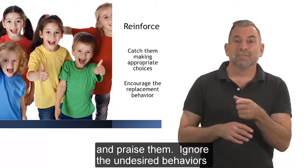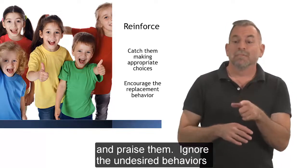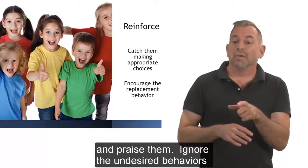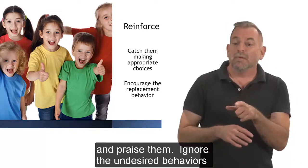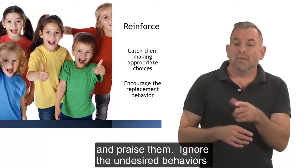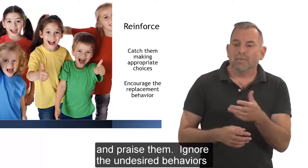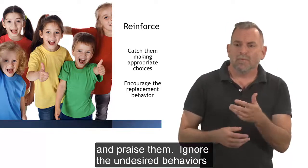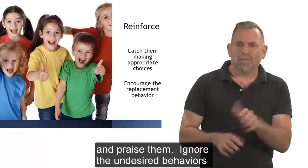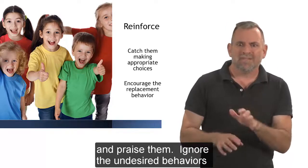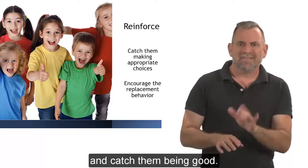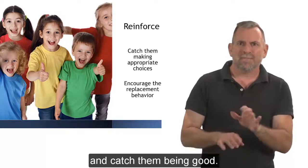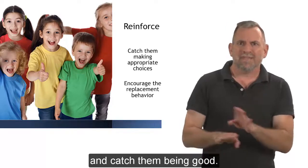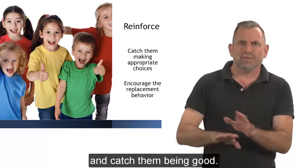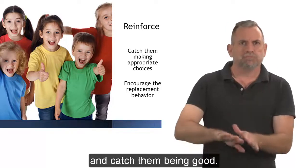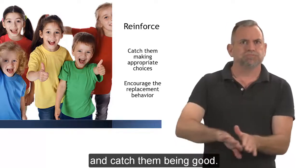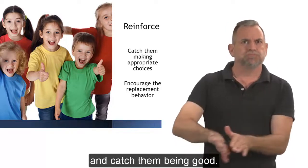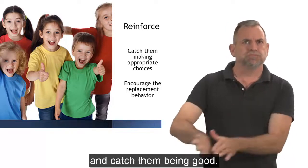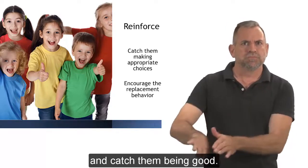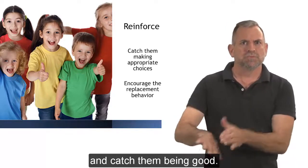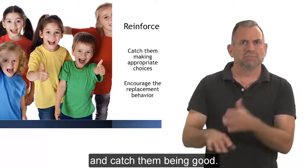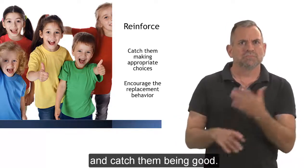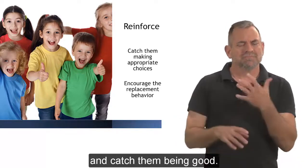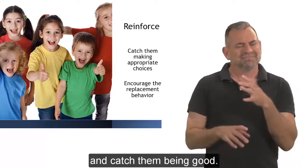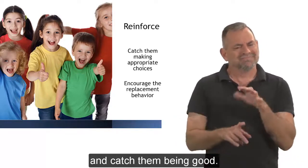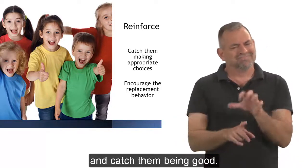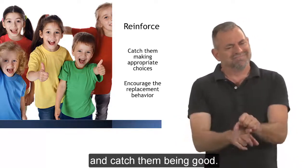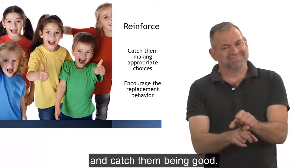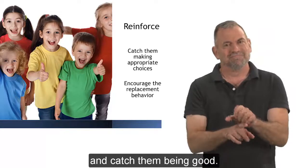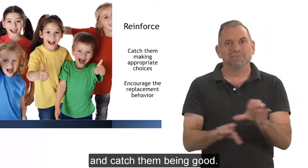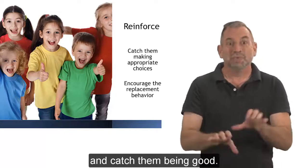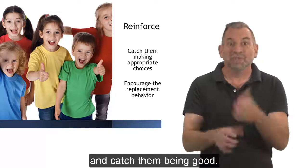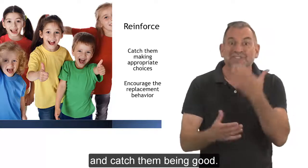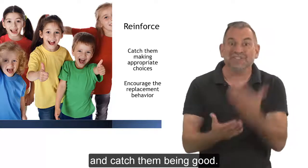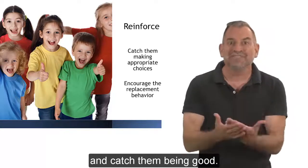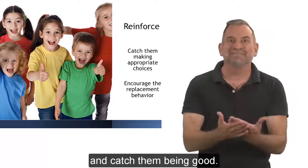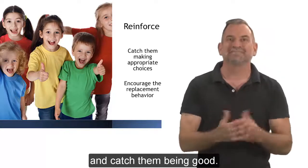Ignore the undesired behaviors and catch them being good.